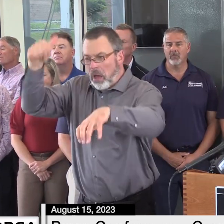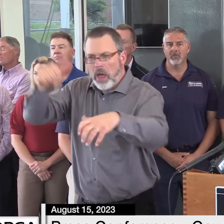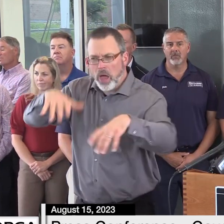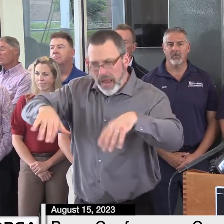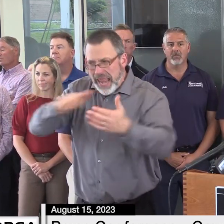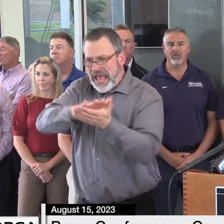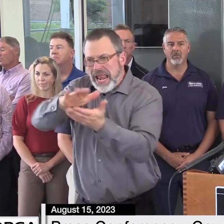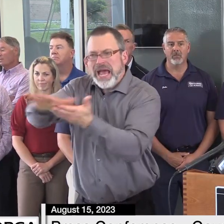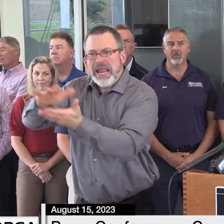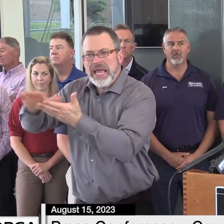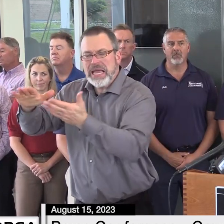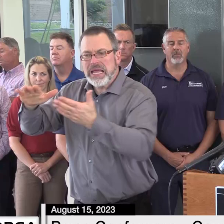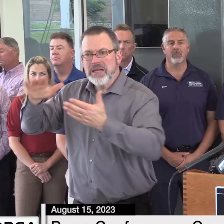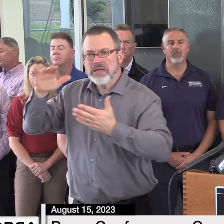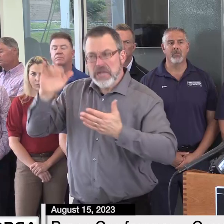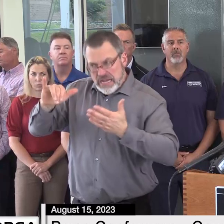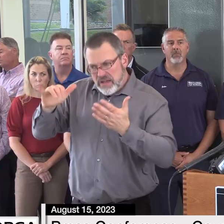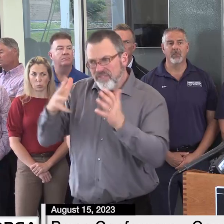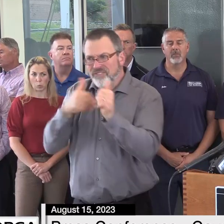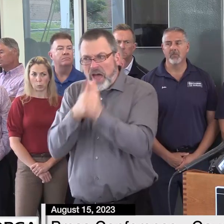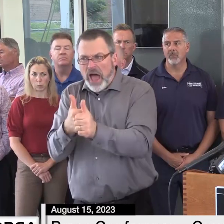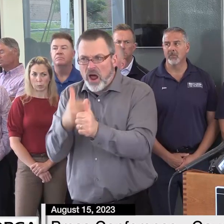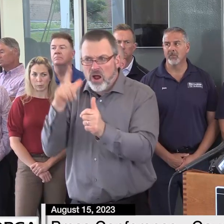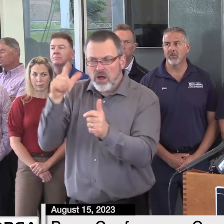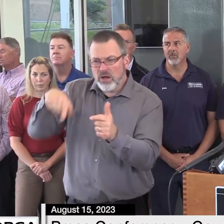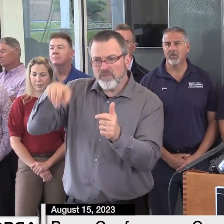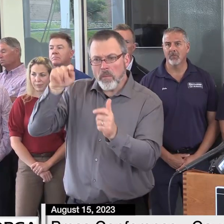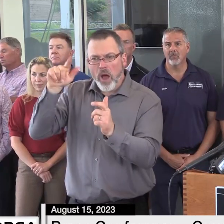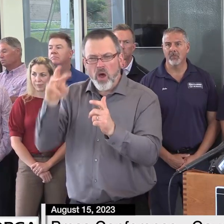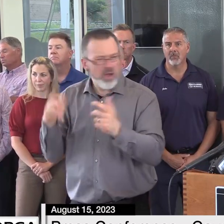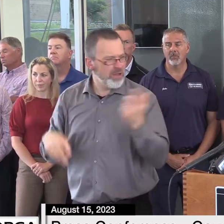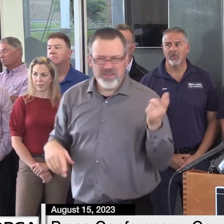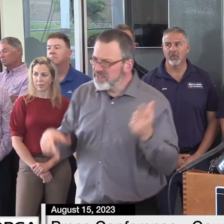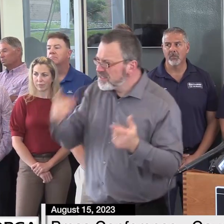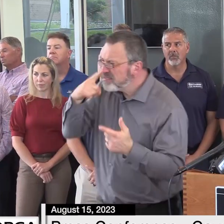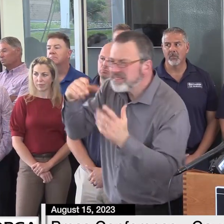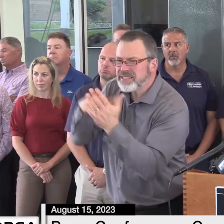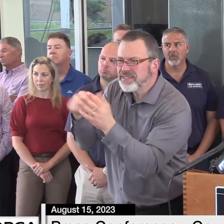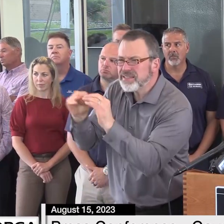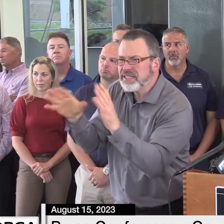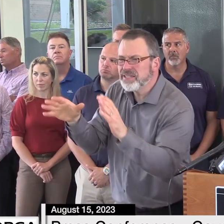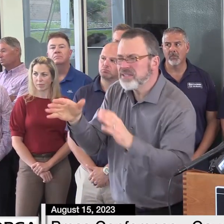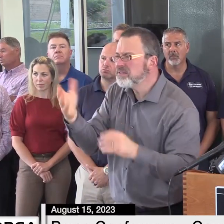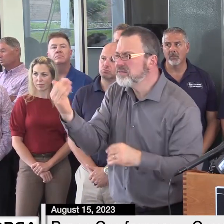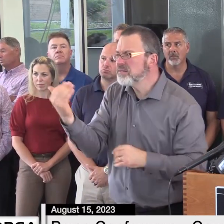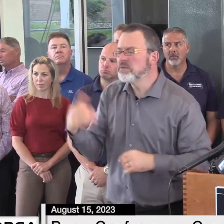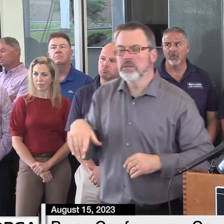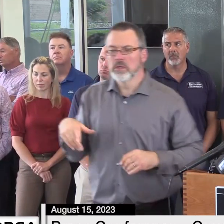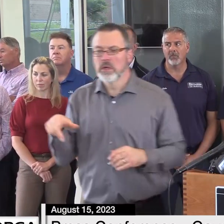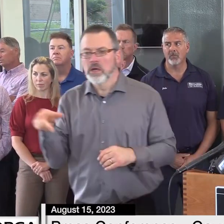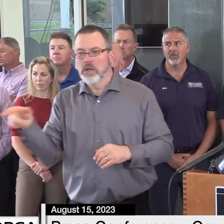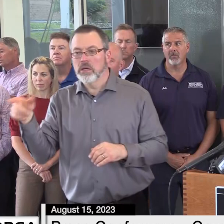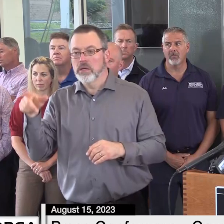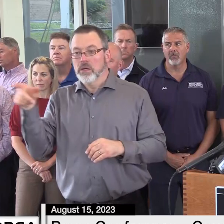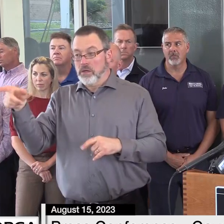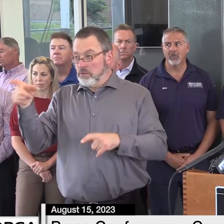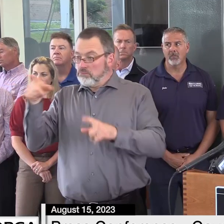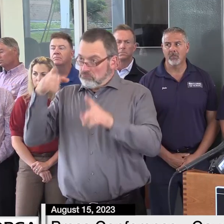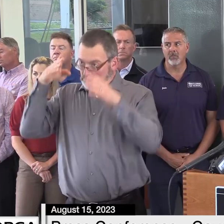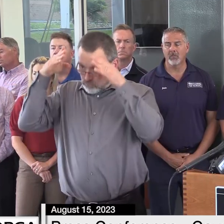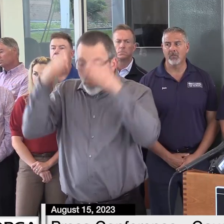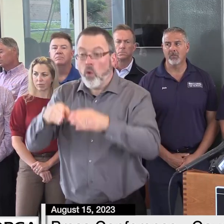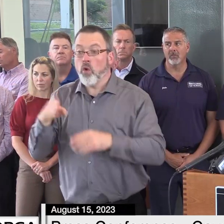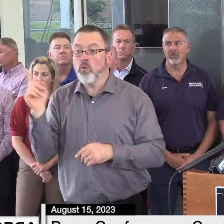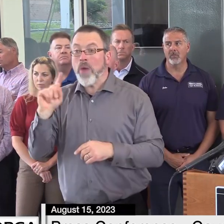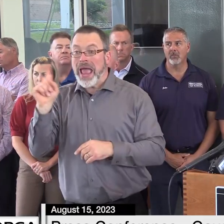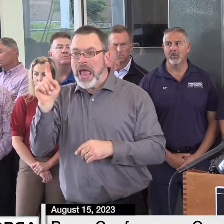26th? Well, I'm sorry, what was the last part? I guess if there's like a primary focus of certain debris